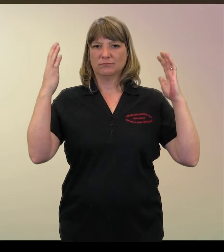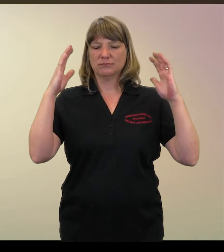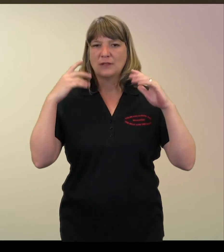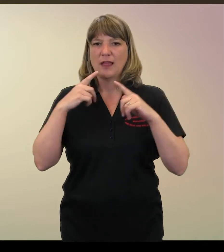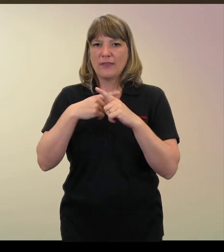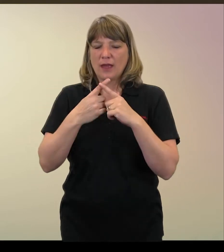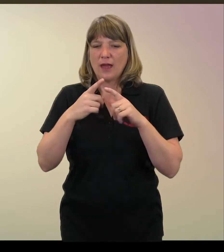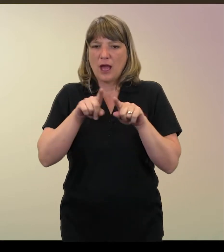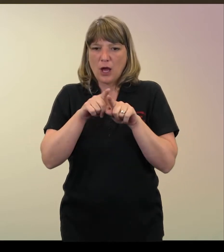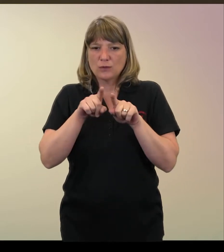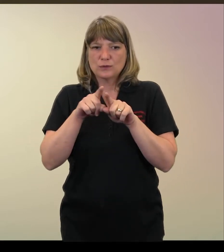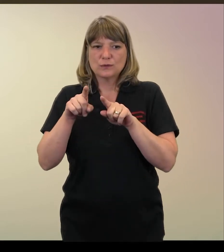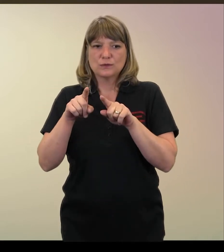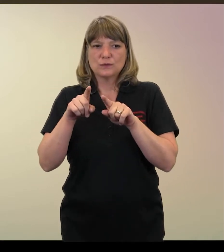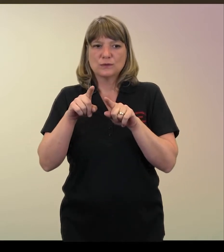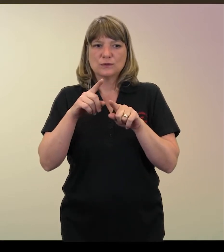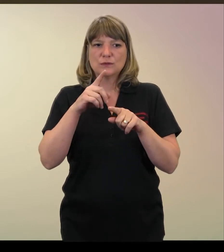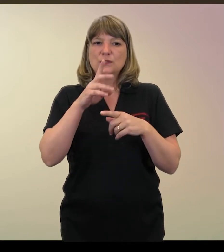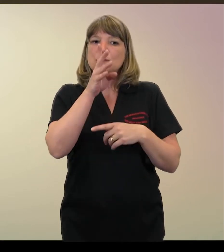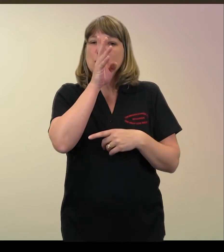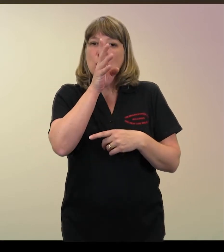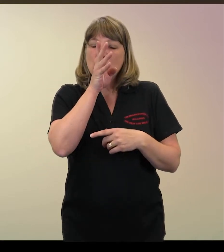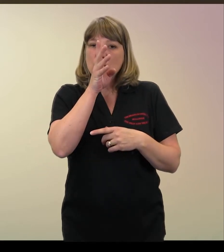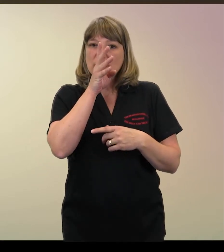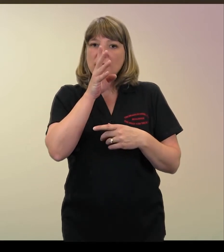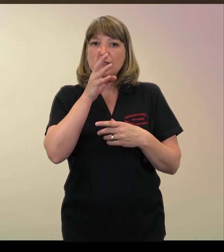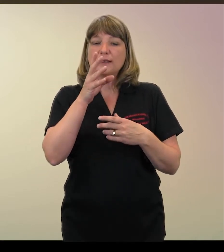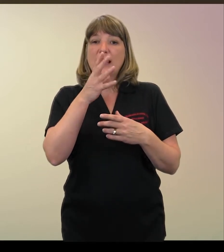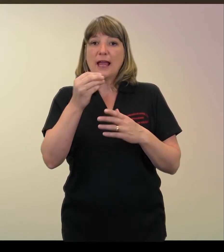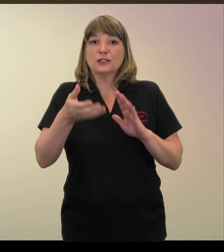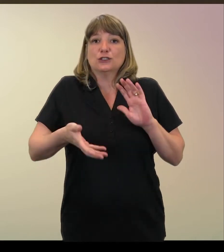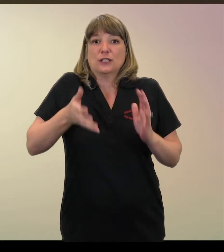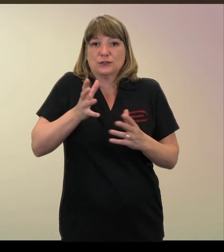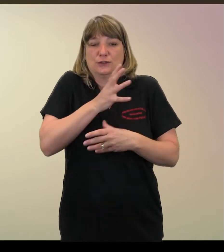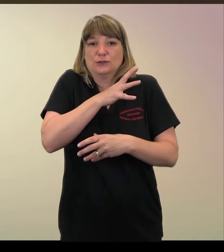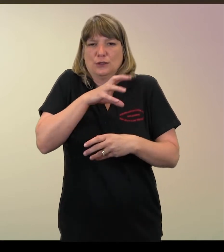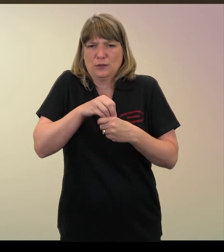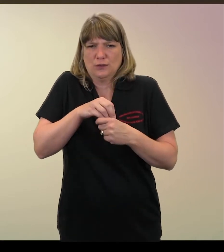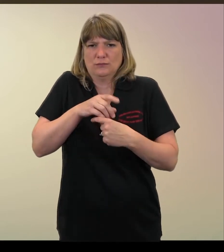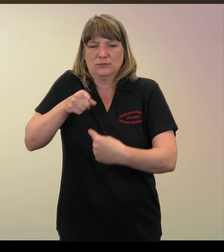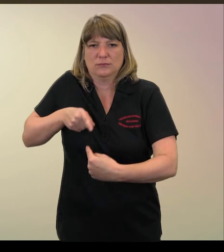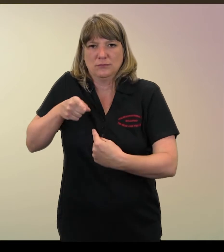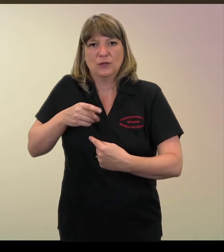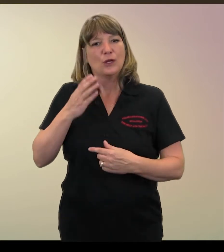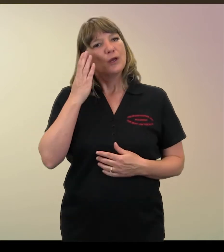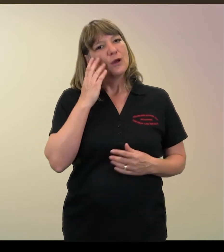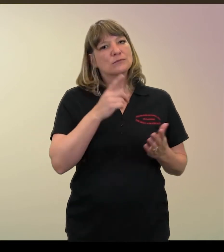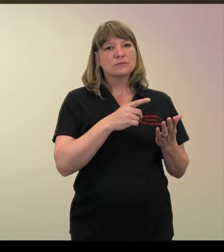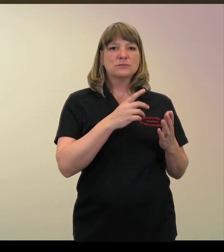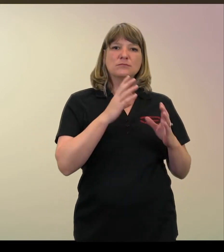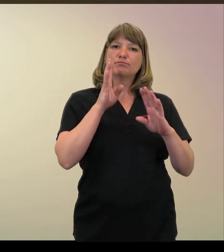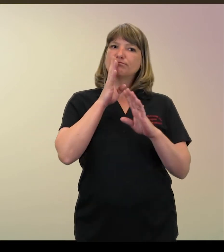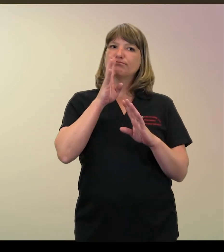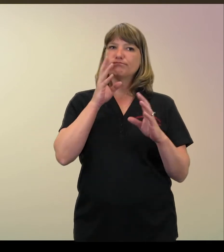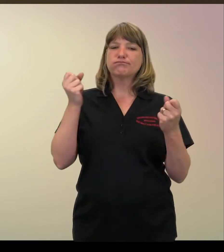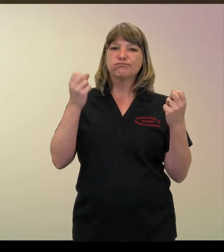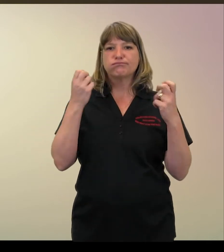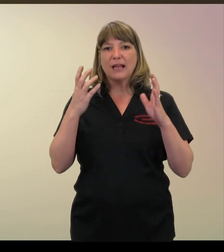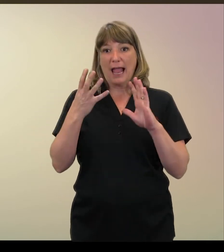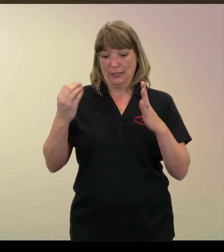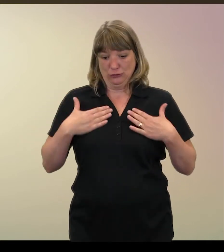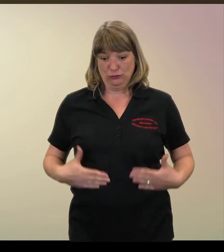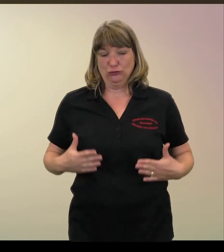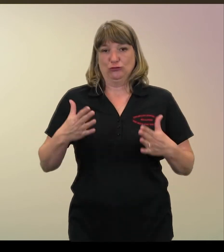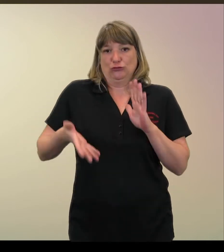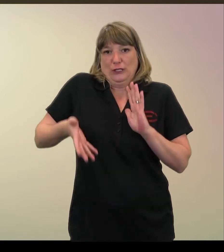have difficulty integrating their spoken communication with gestures. So most of the time when we talk, we support our communication with